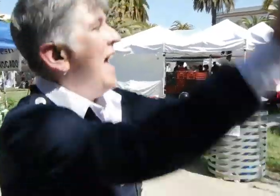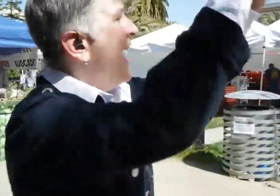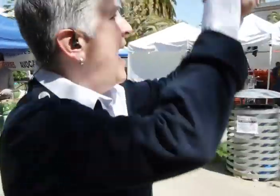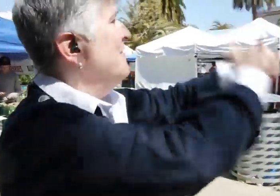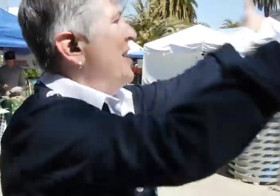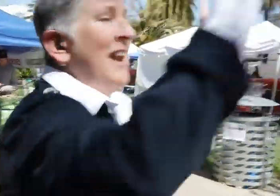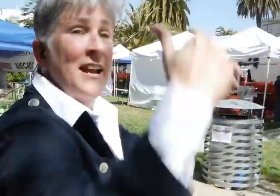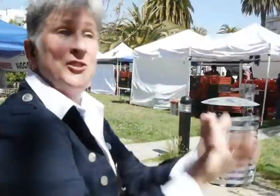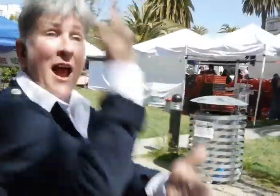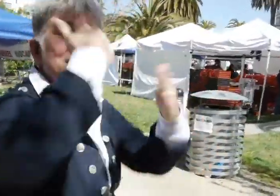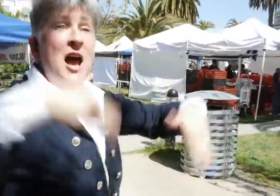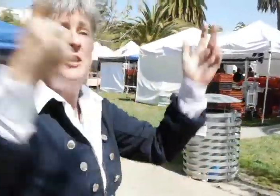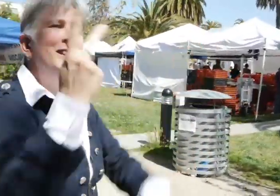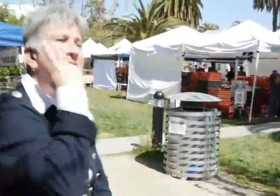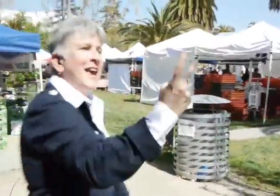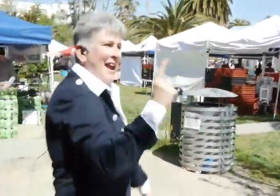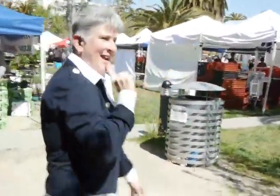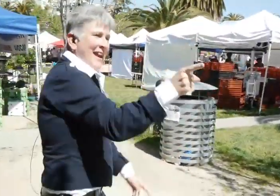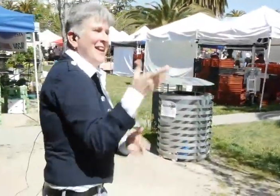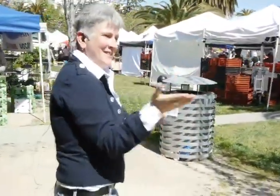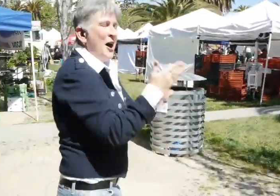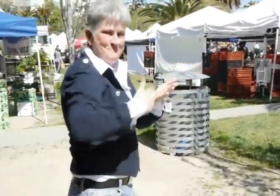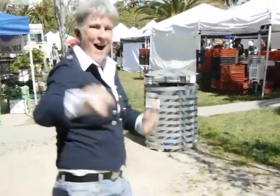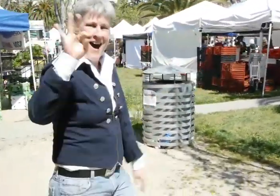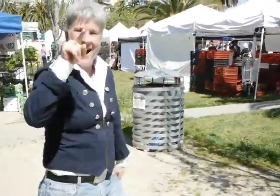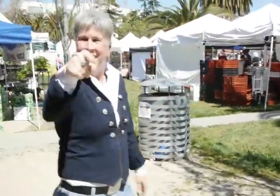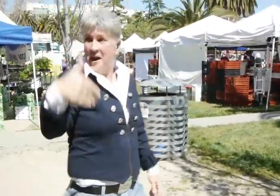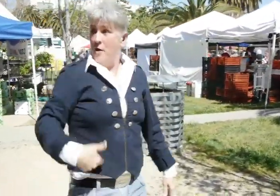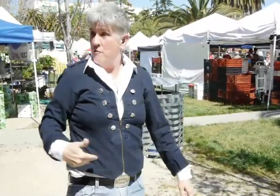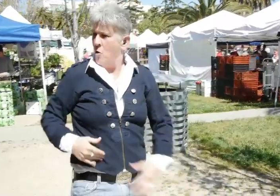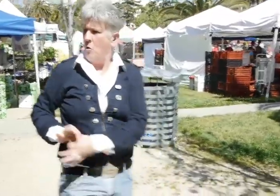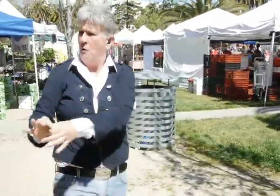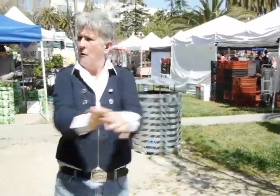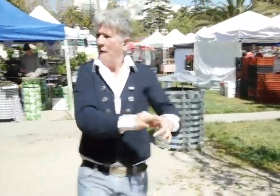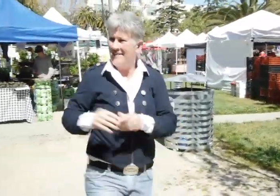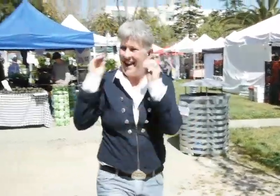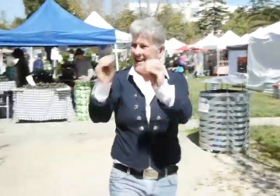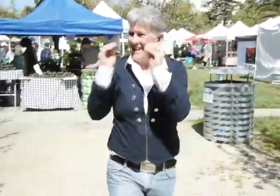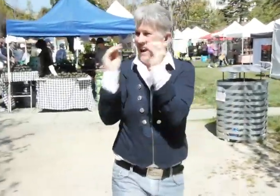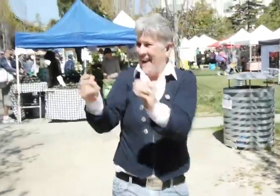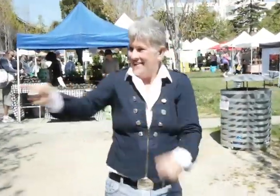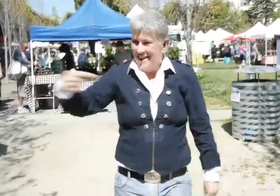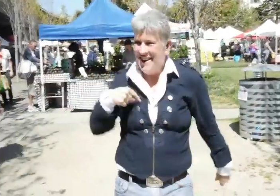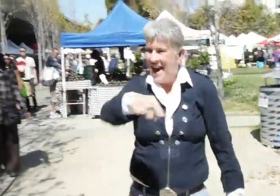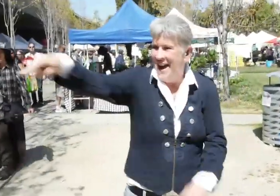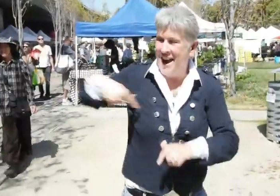Yeah. Every stranger you see is a part of you, teaching we are